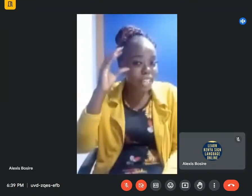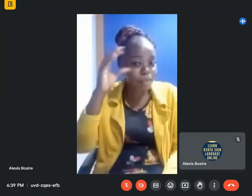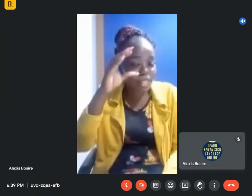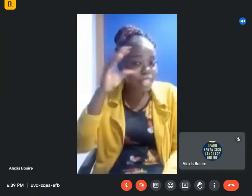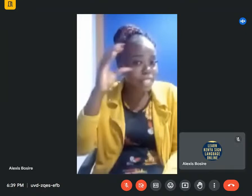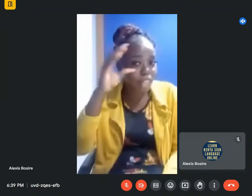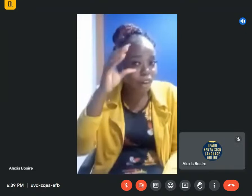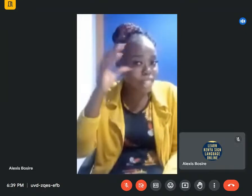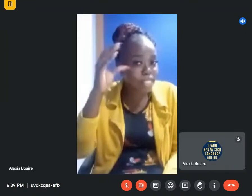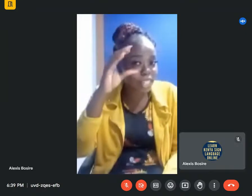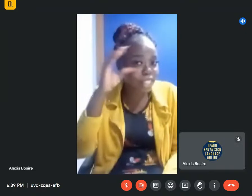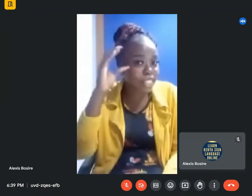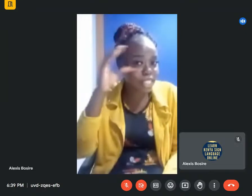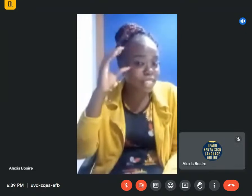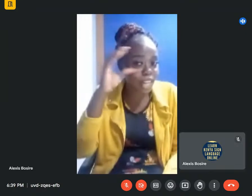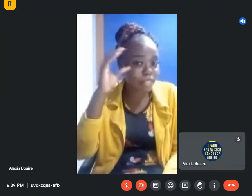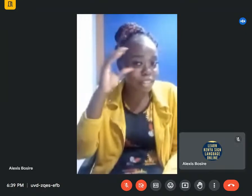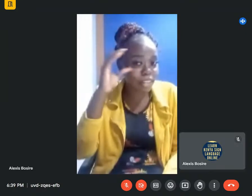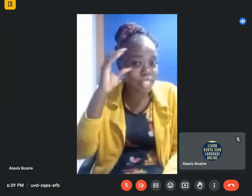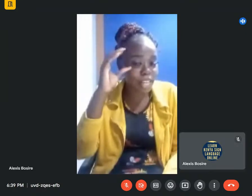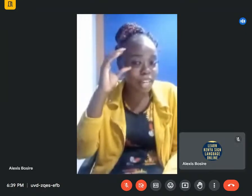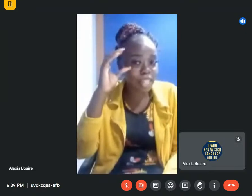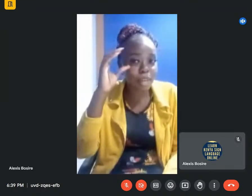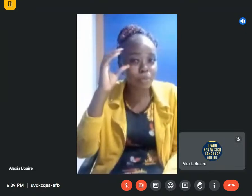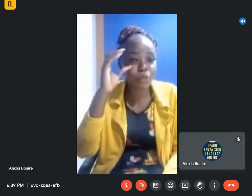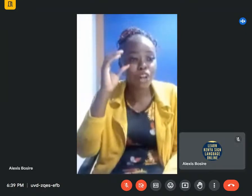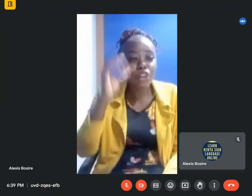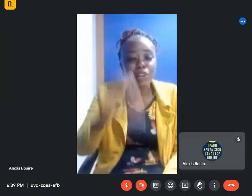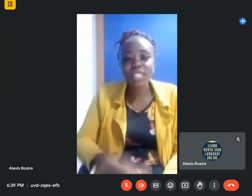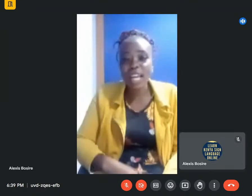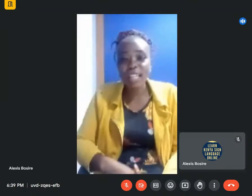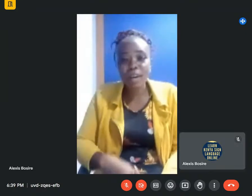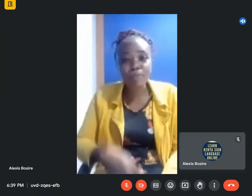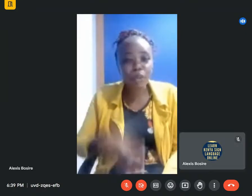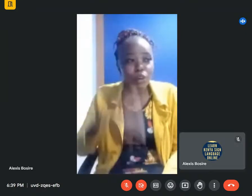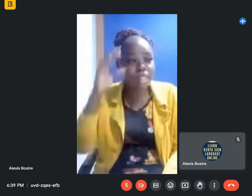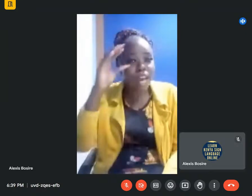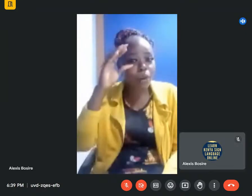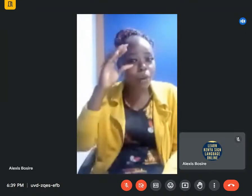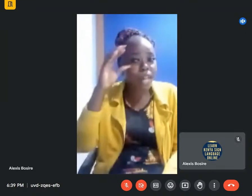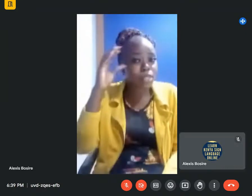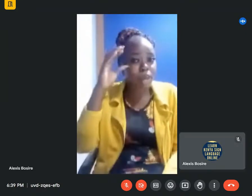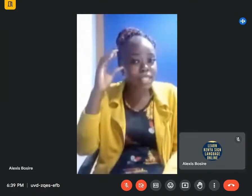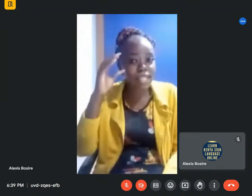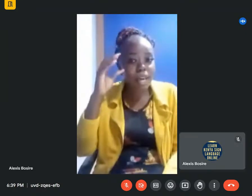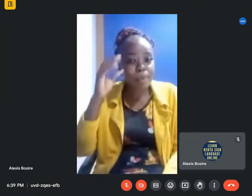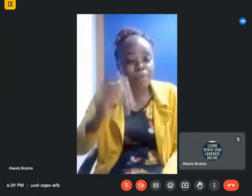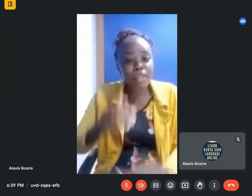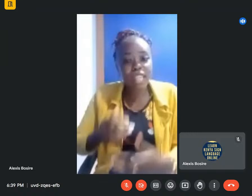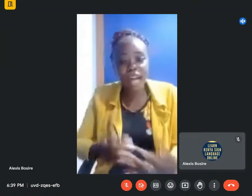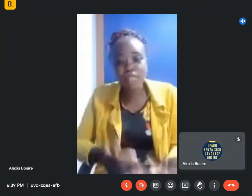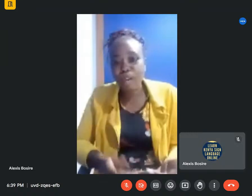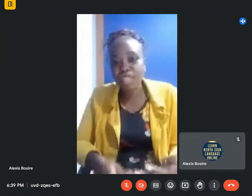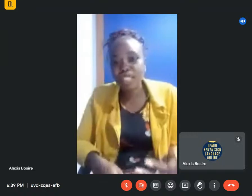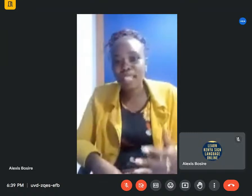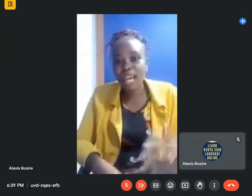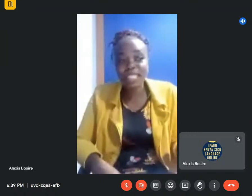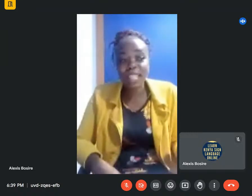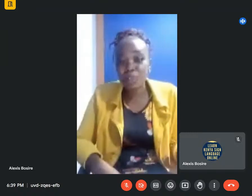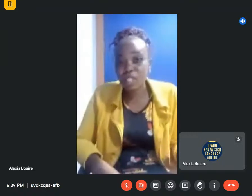name? This now as Christine, as I've given as an example. You'll tell them because I wear specs. Maybe in the aspect that day you didn't